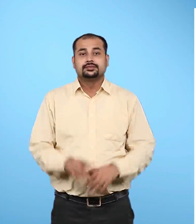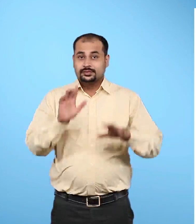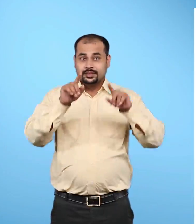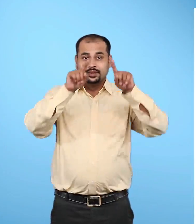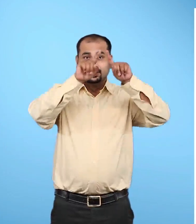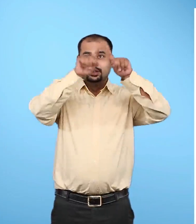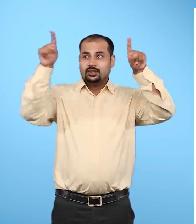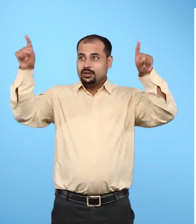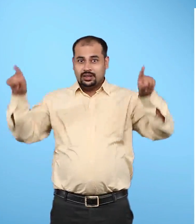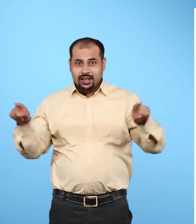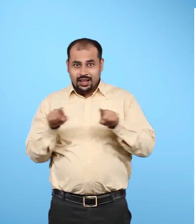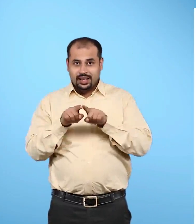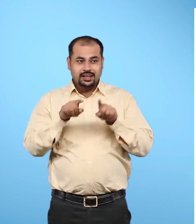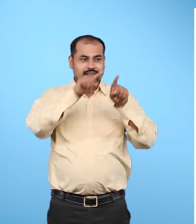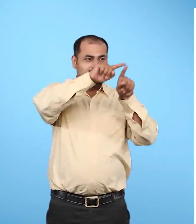So all have the same area.